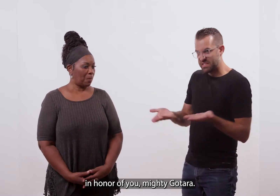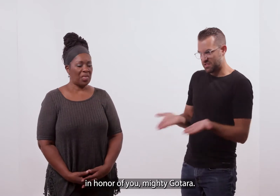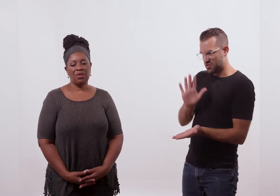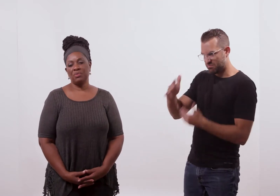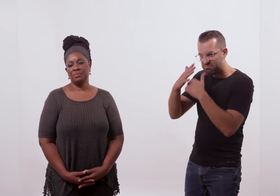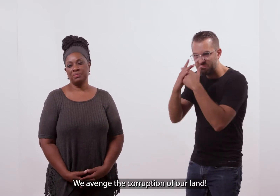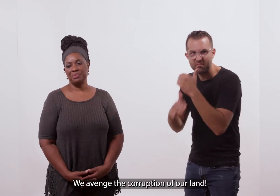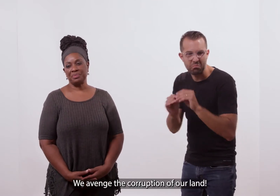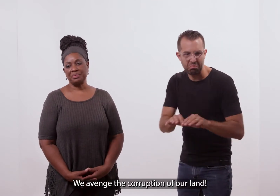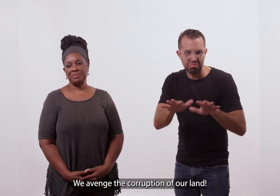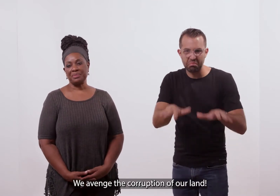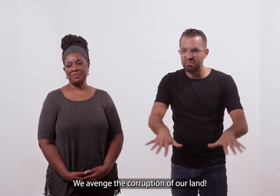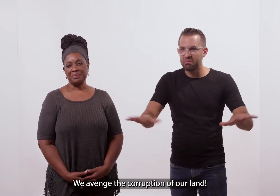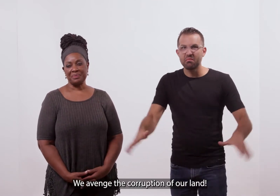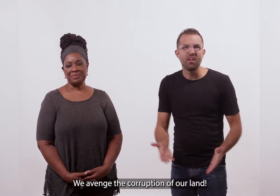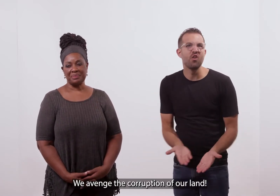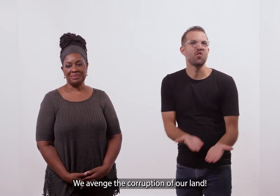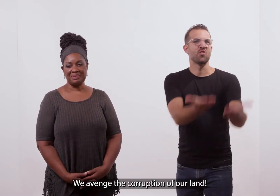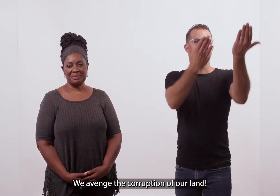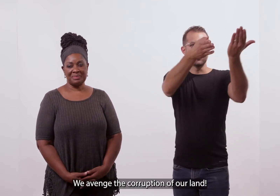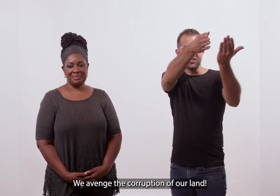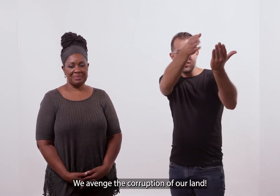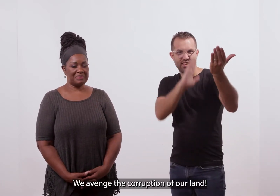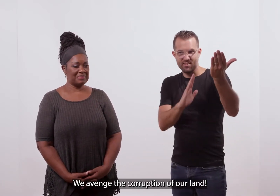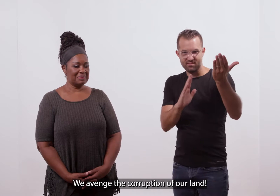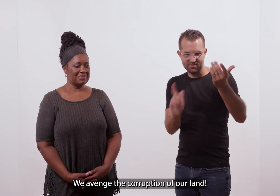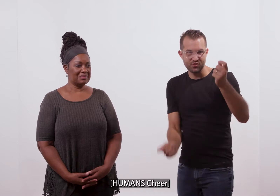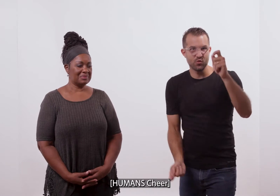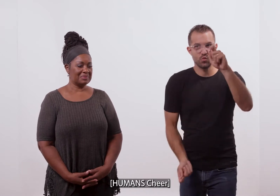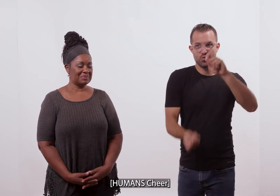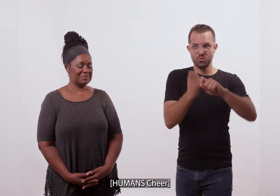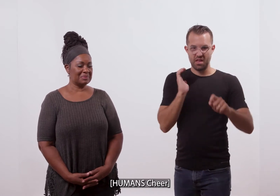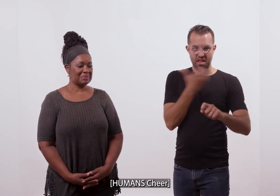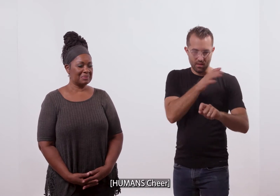Gotara. We avenge the corruption of our land.